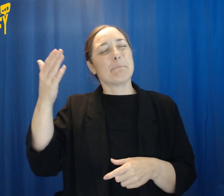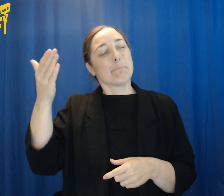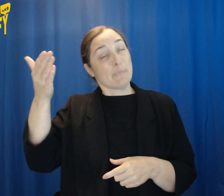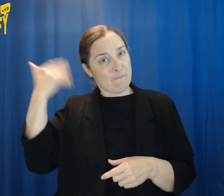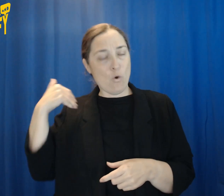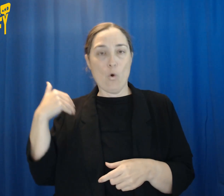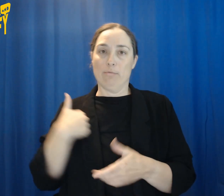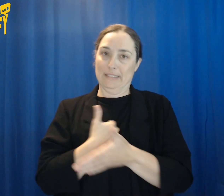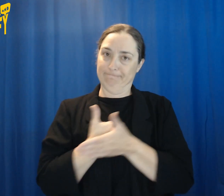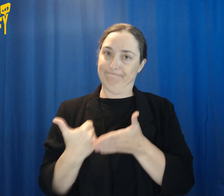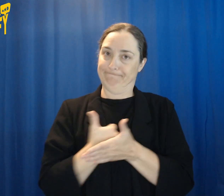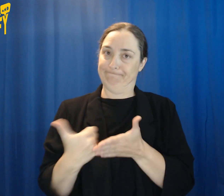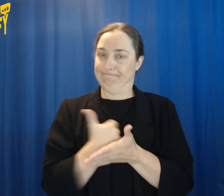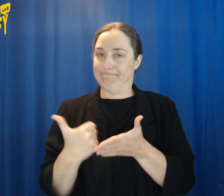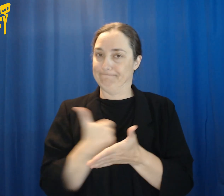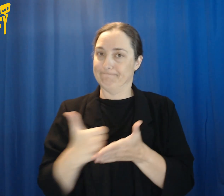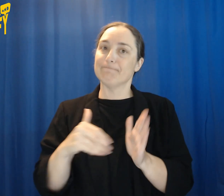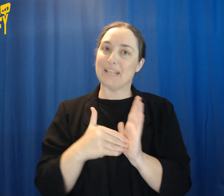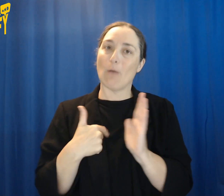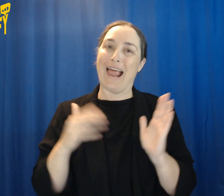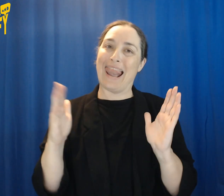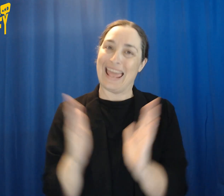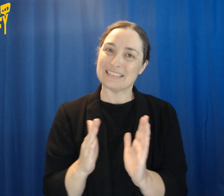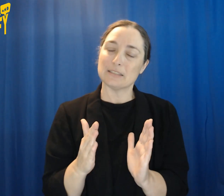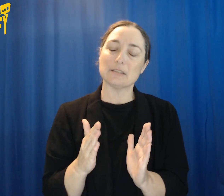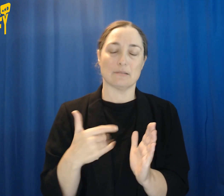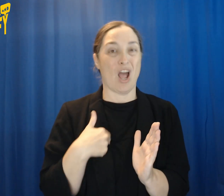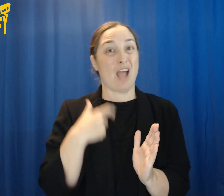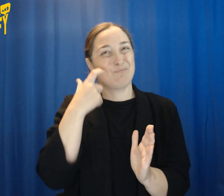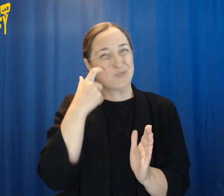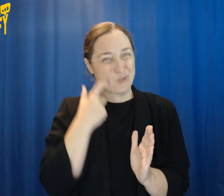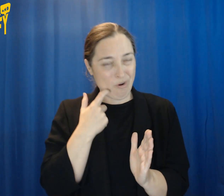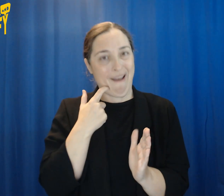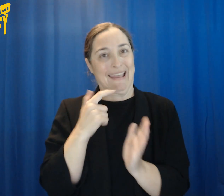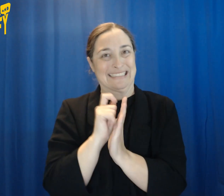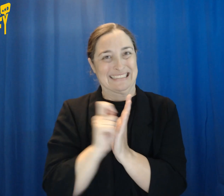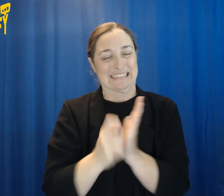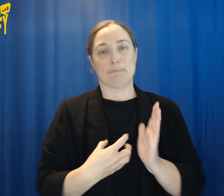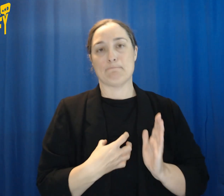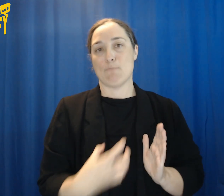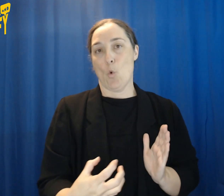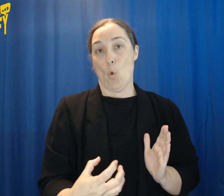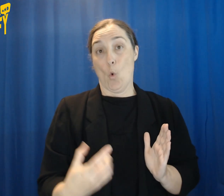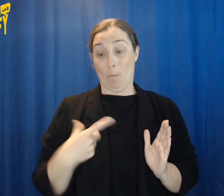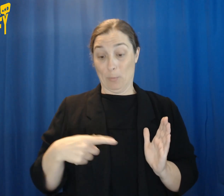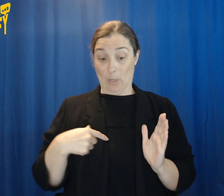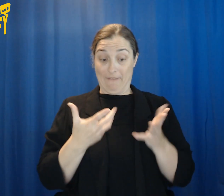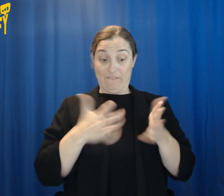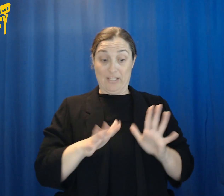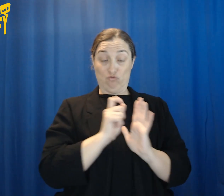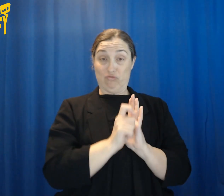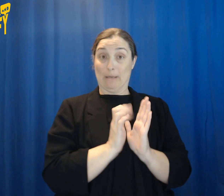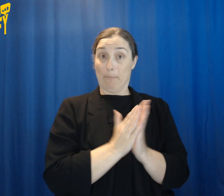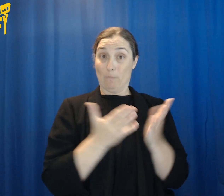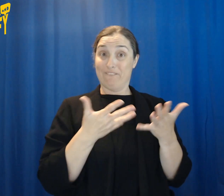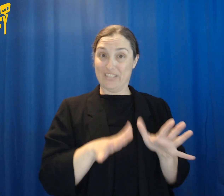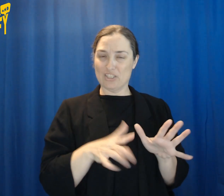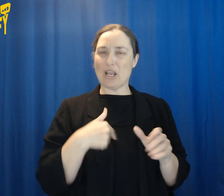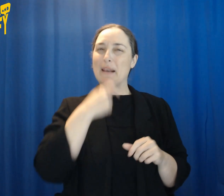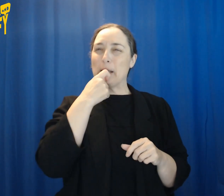a thing that saddens me. I am trying to get back into it because now that I've written a book, I actually am a bit more like you now because I'm